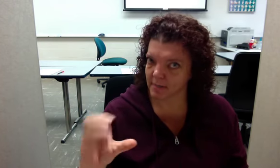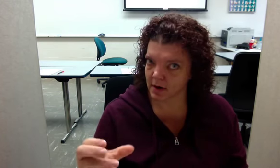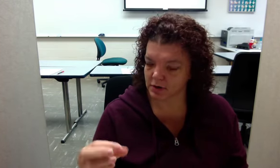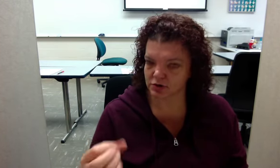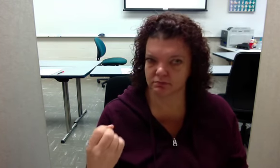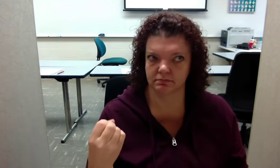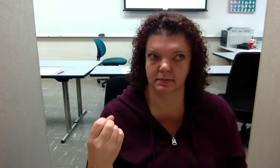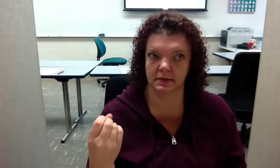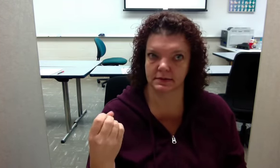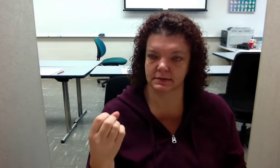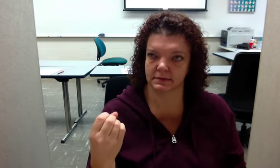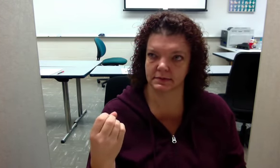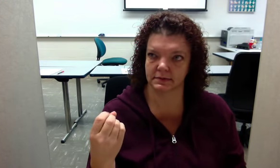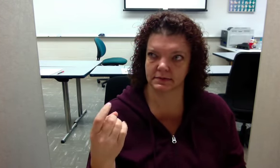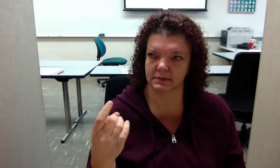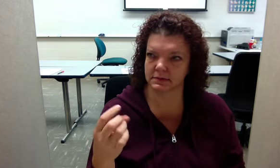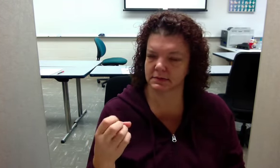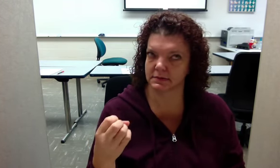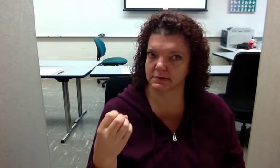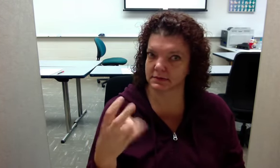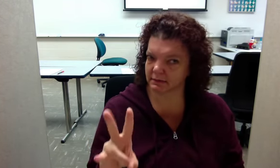No, 75. 76.